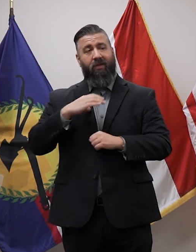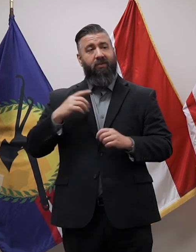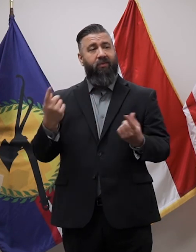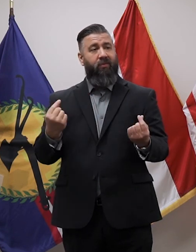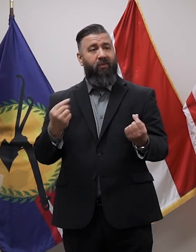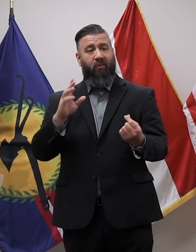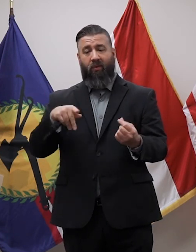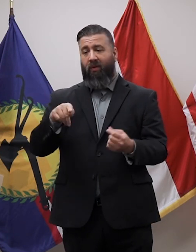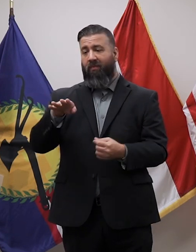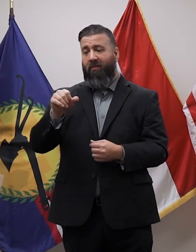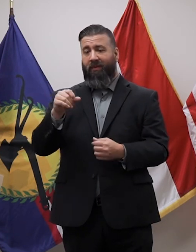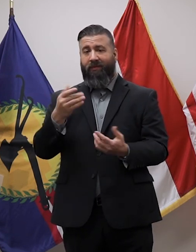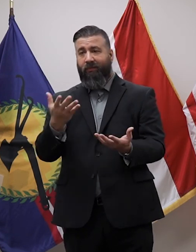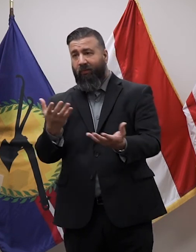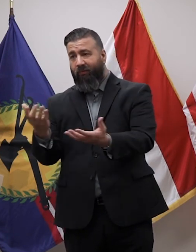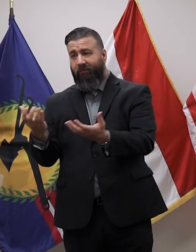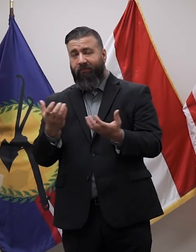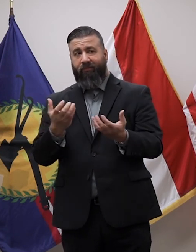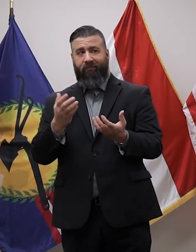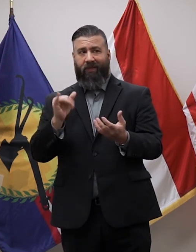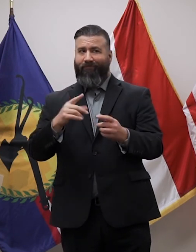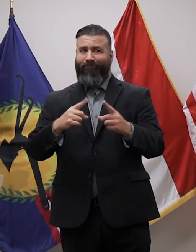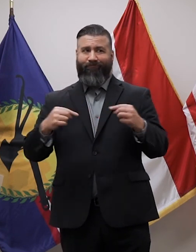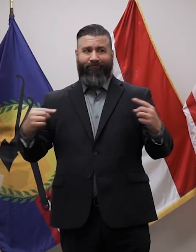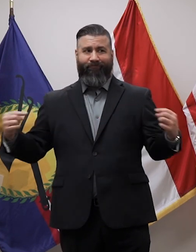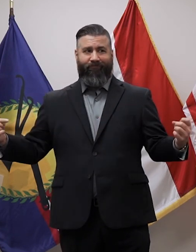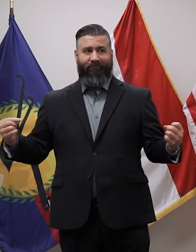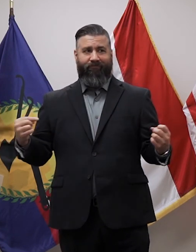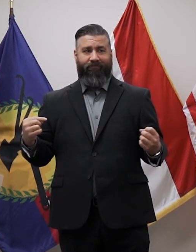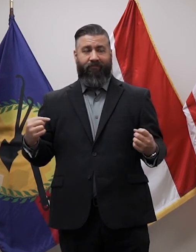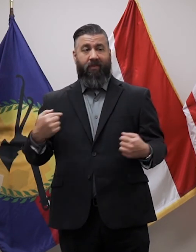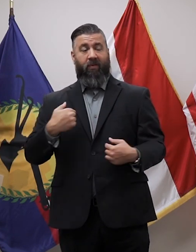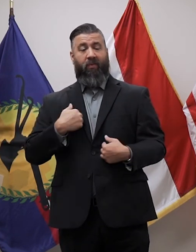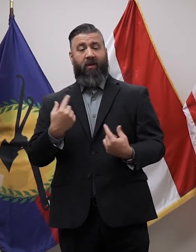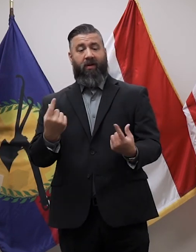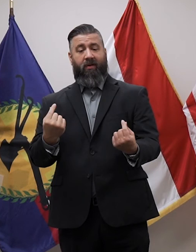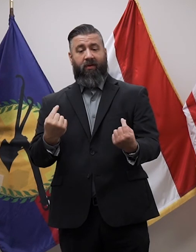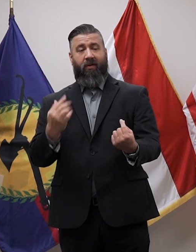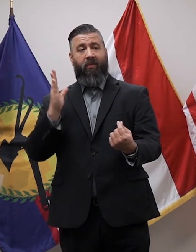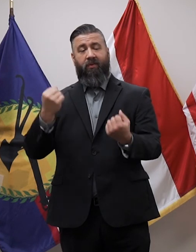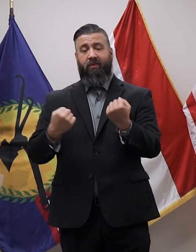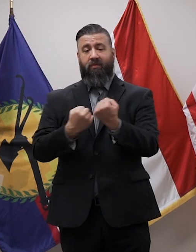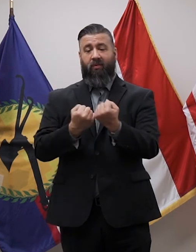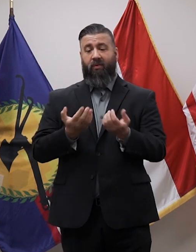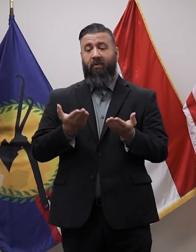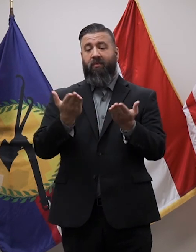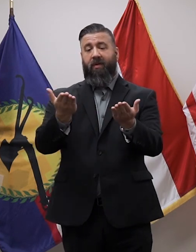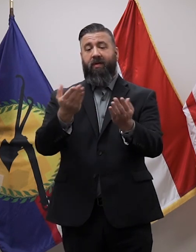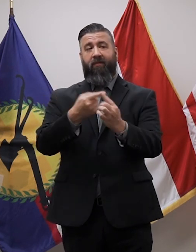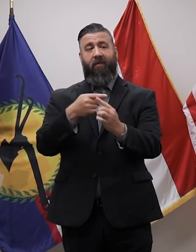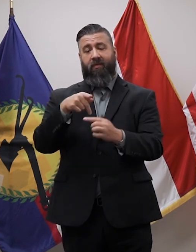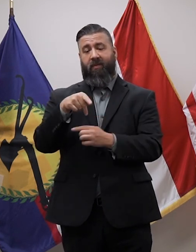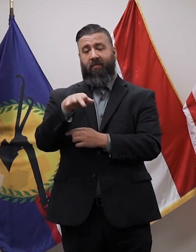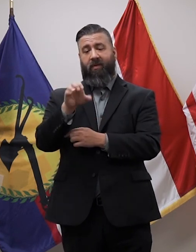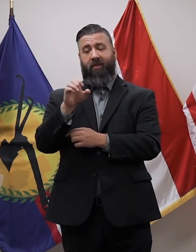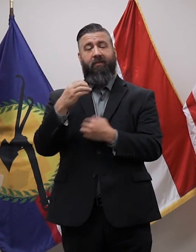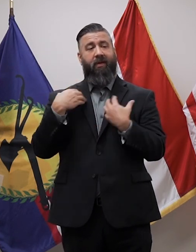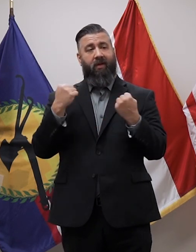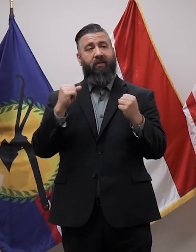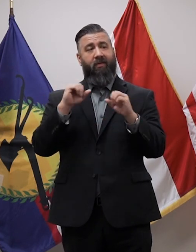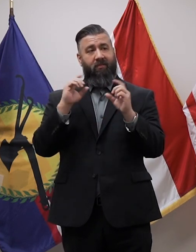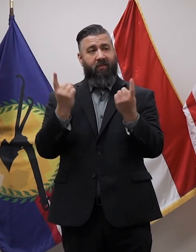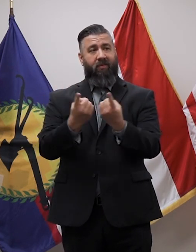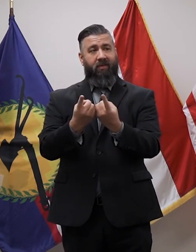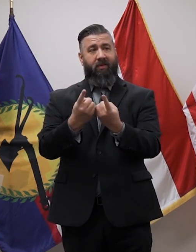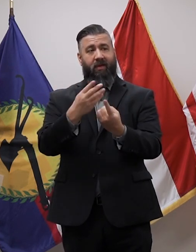those are all variables. What I will do is support the recommendations of the public health department and the